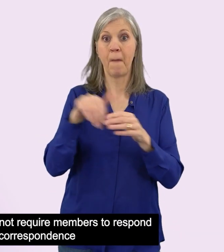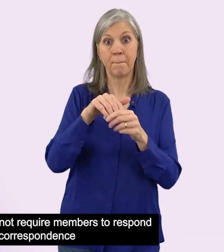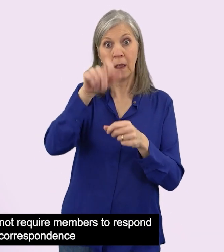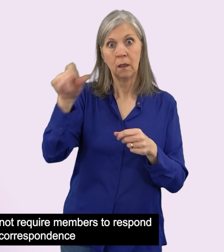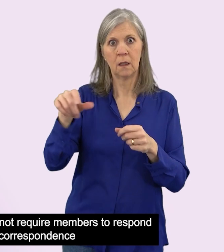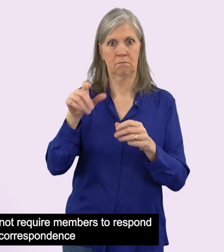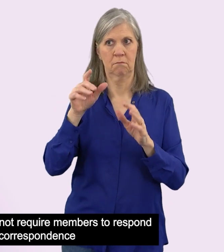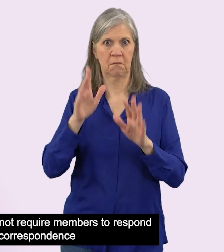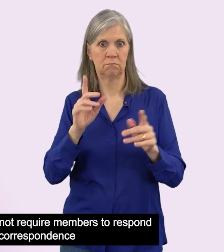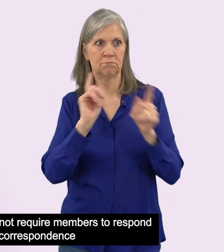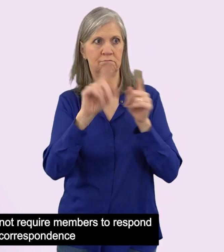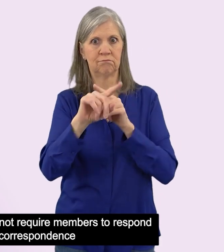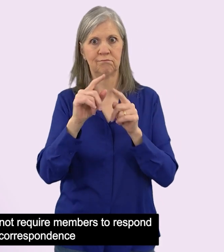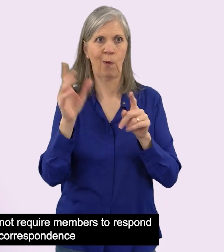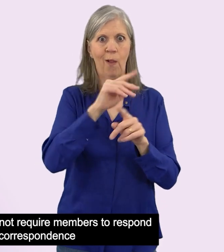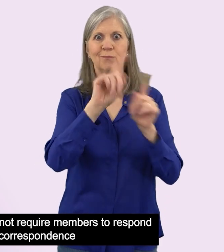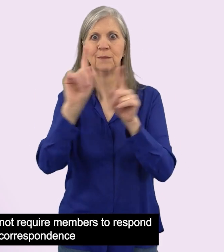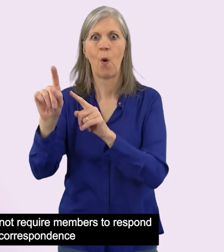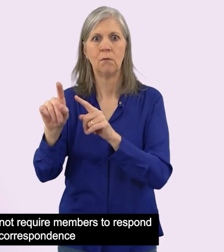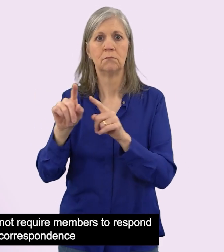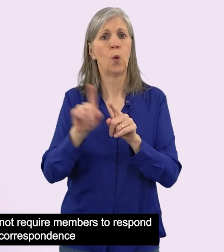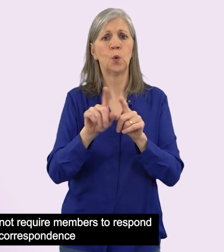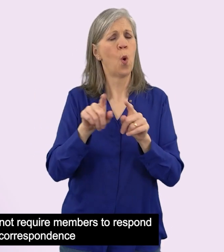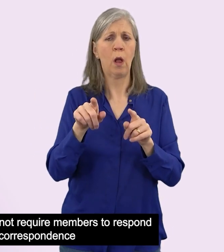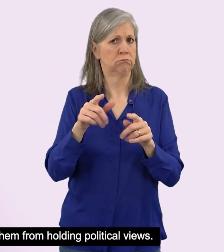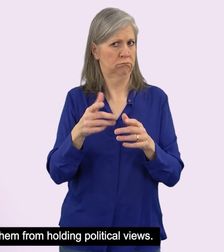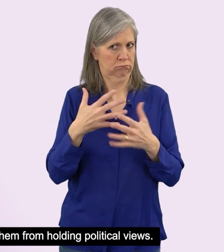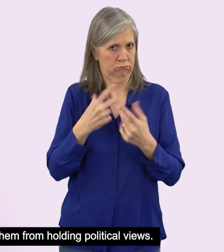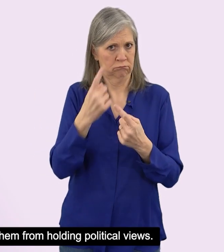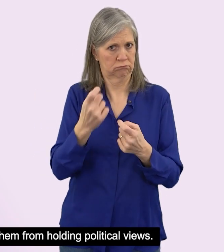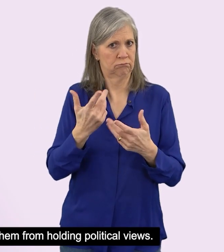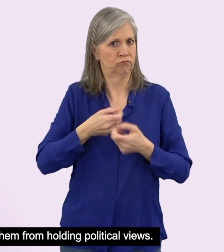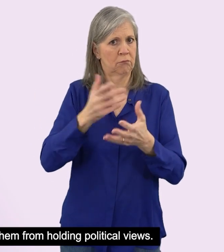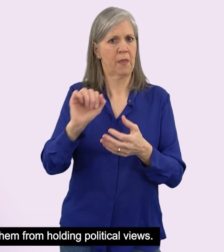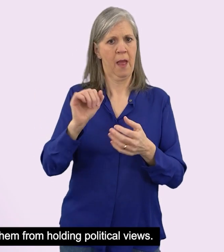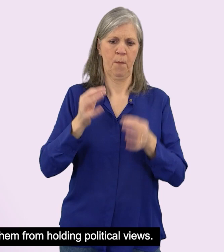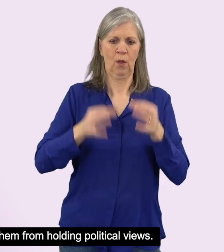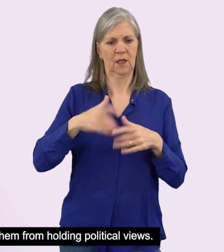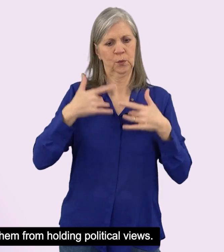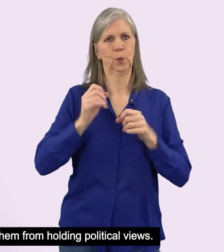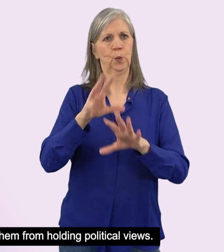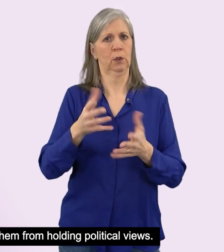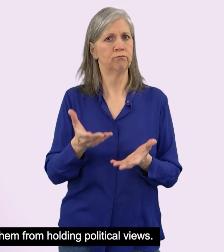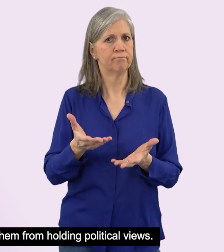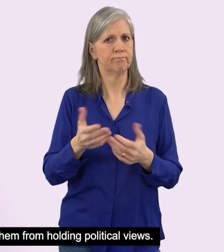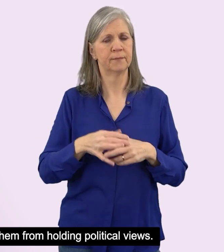11.1. The Code does not require members to respond to all correspondence and does not restrict them from holding political views.